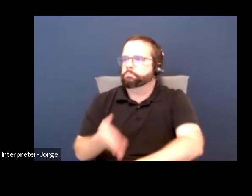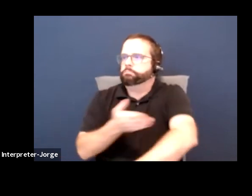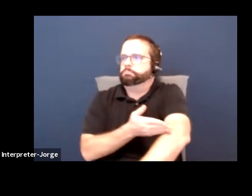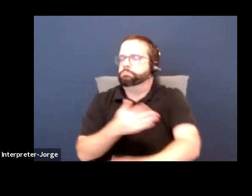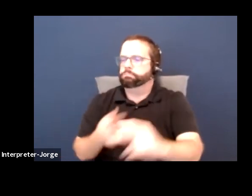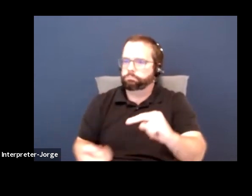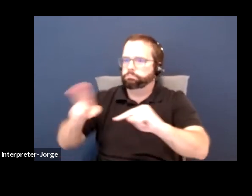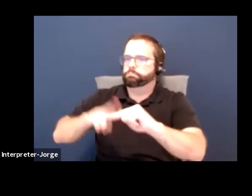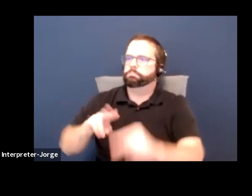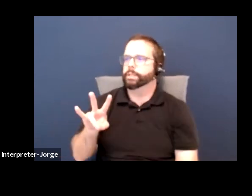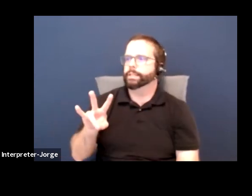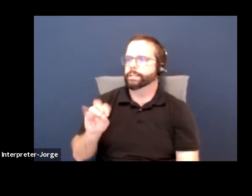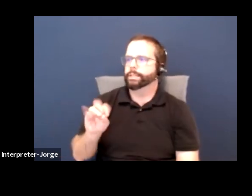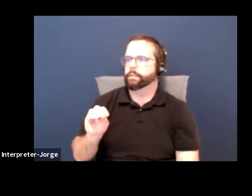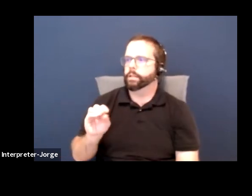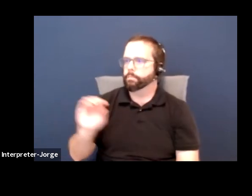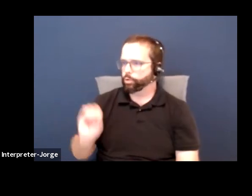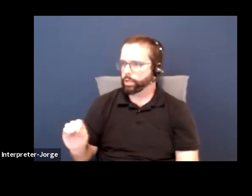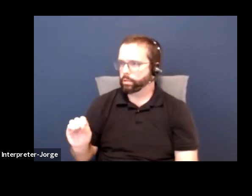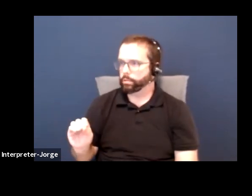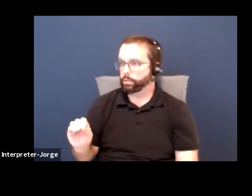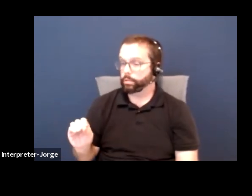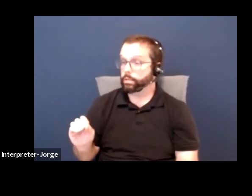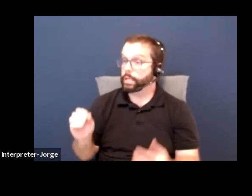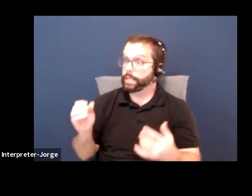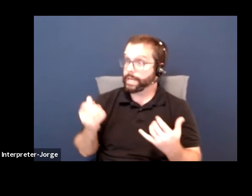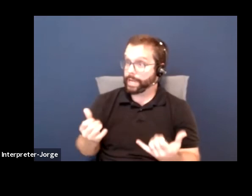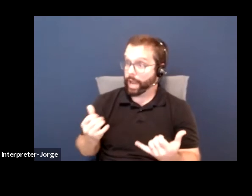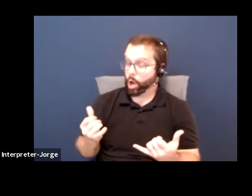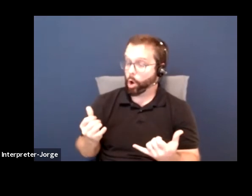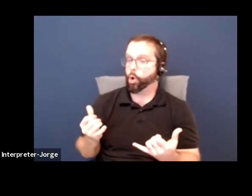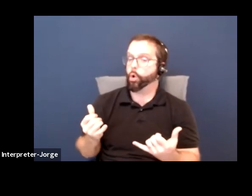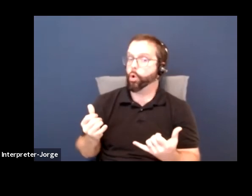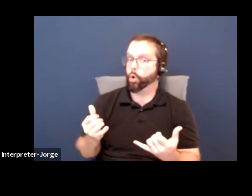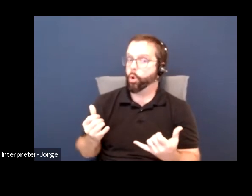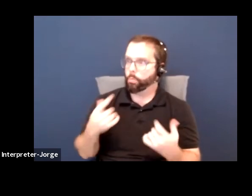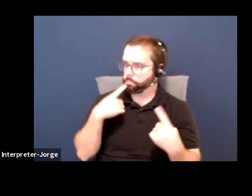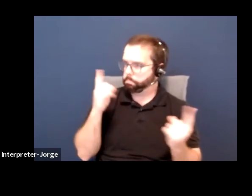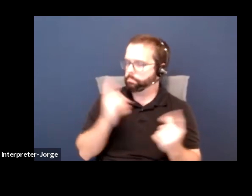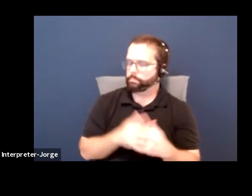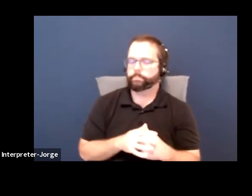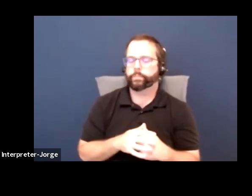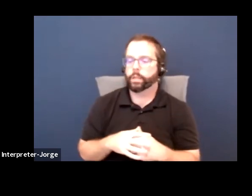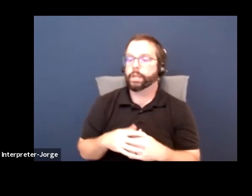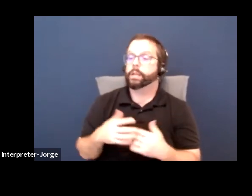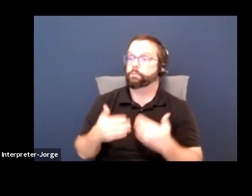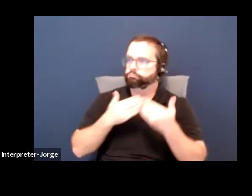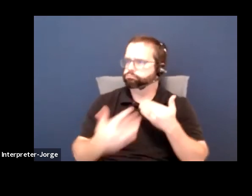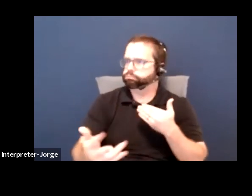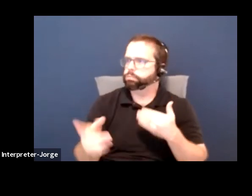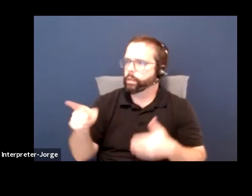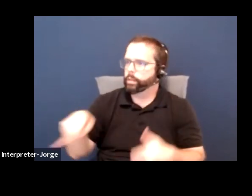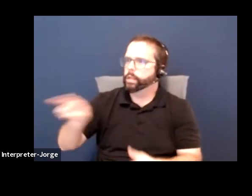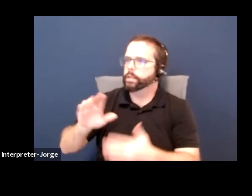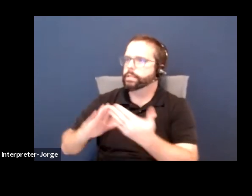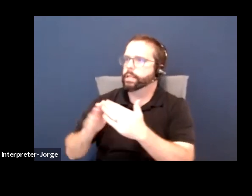of this work, the city of Muskegon is now reaching out to us about playground projects in advance before